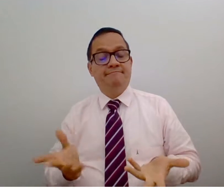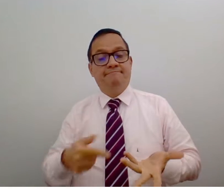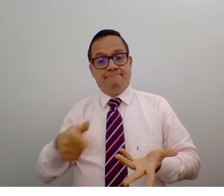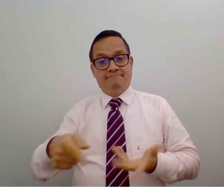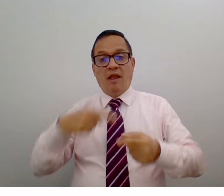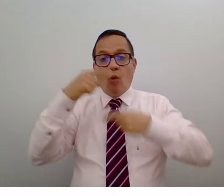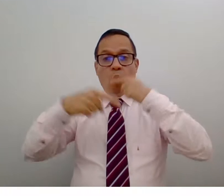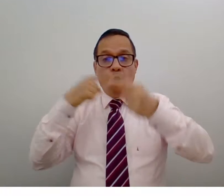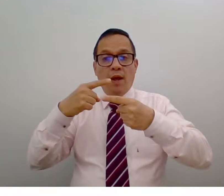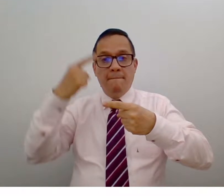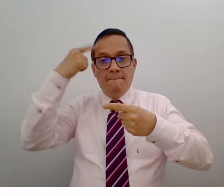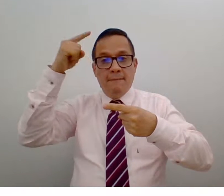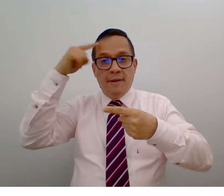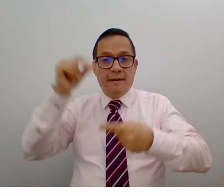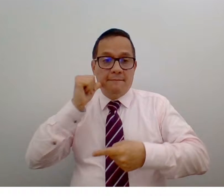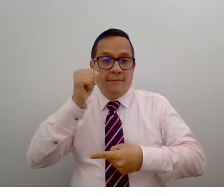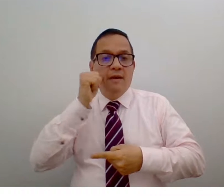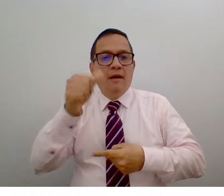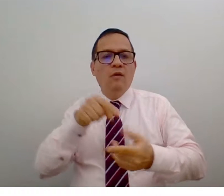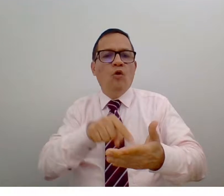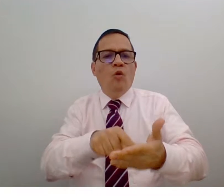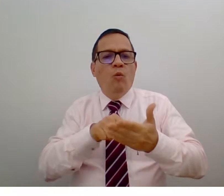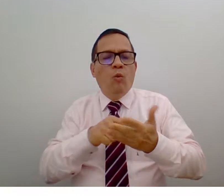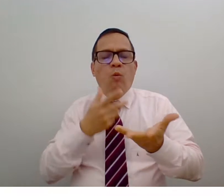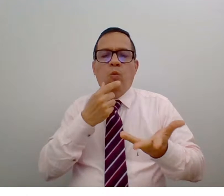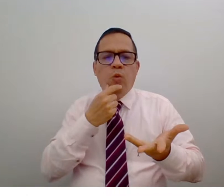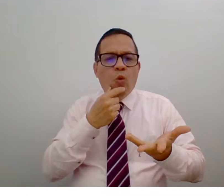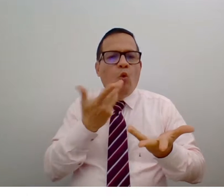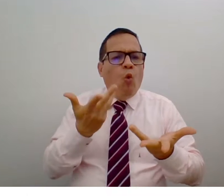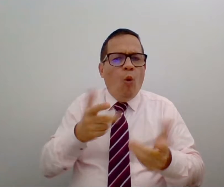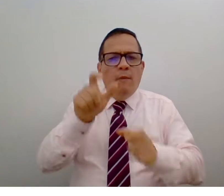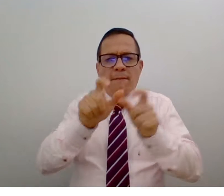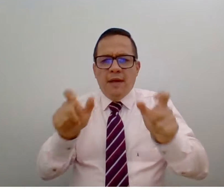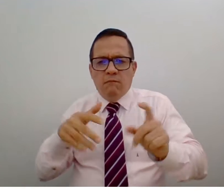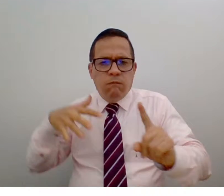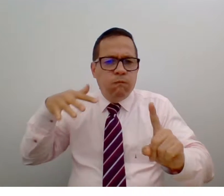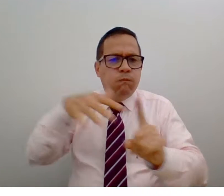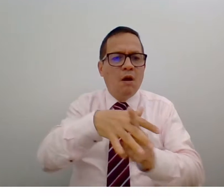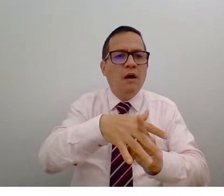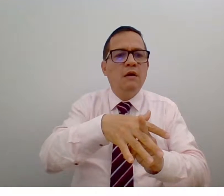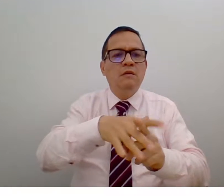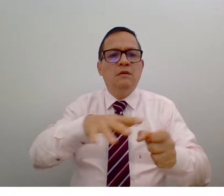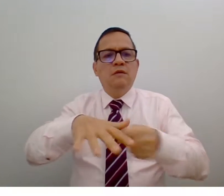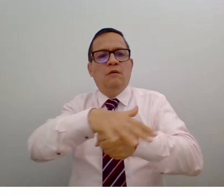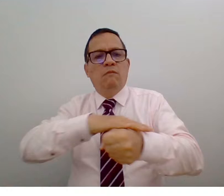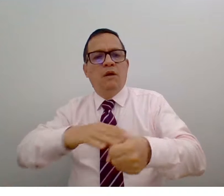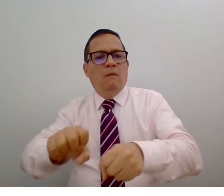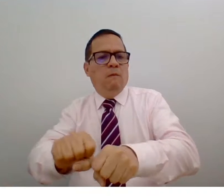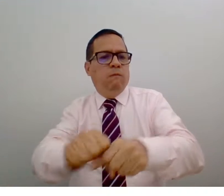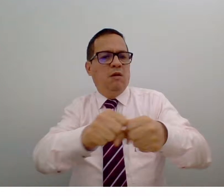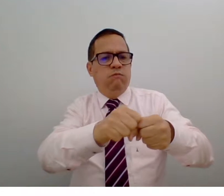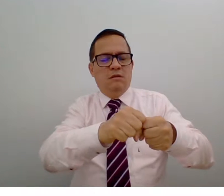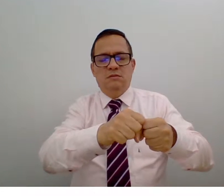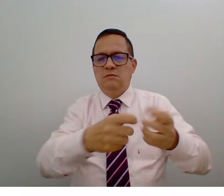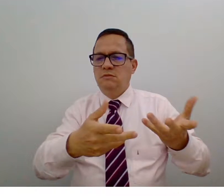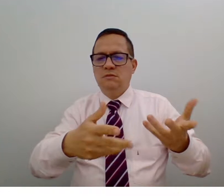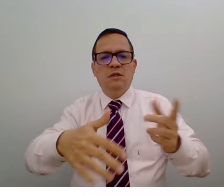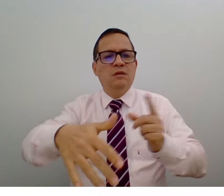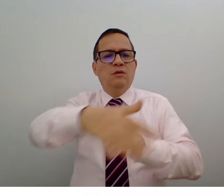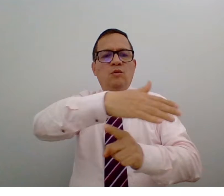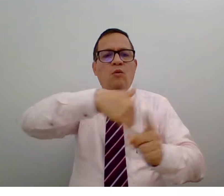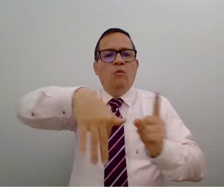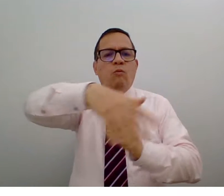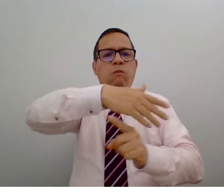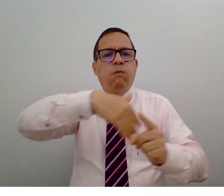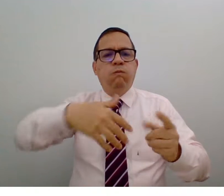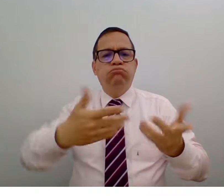Brainstorm. A fable for tomorrow shows how people intervention or settlements have caused irremediable